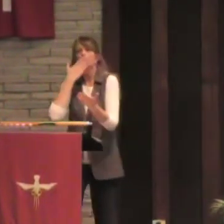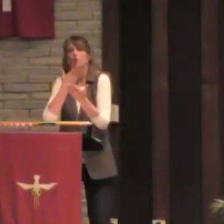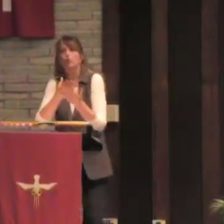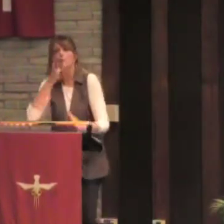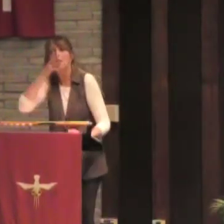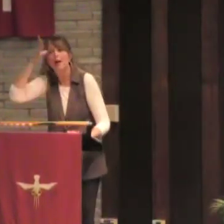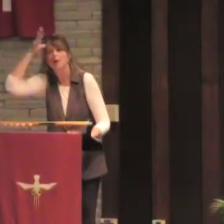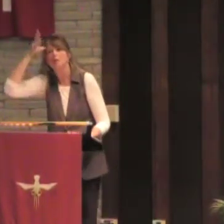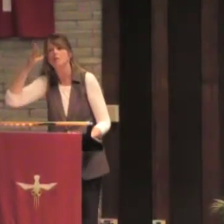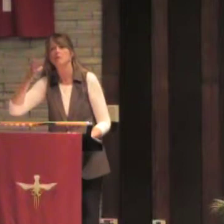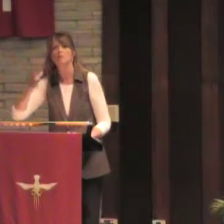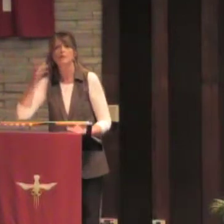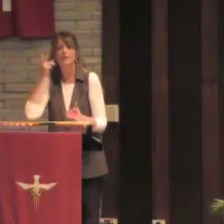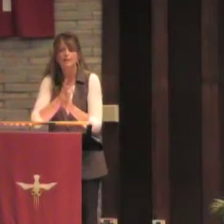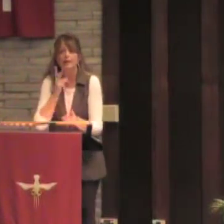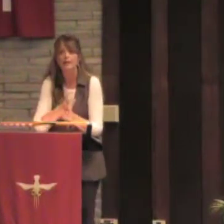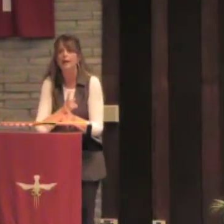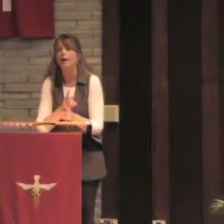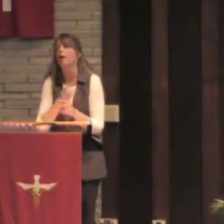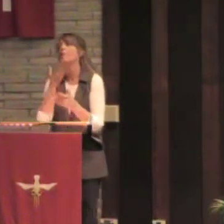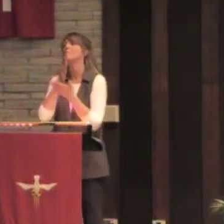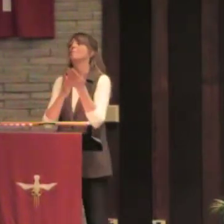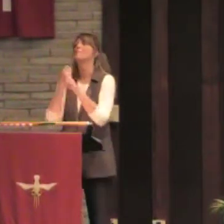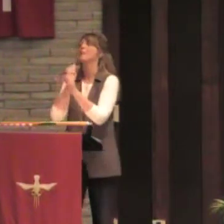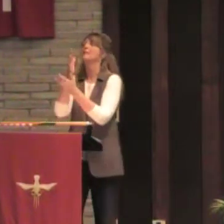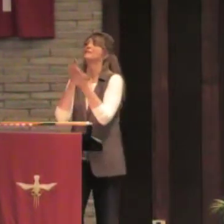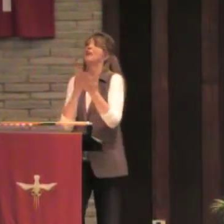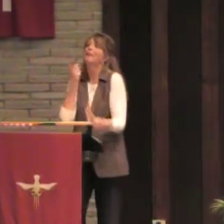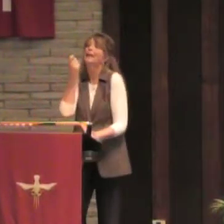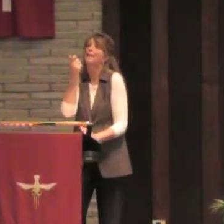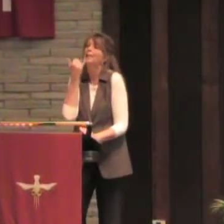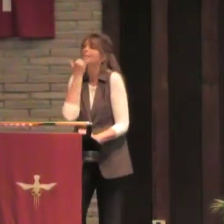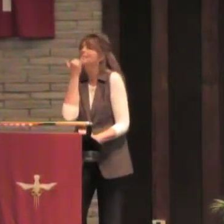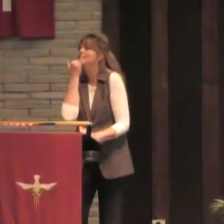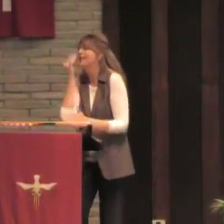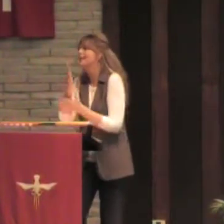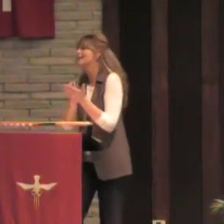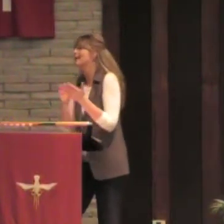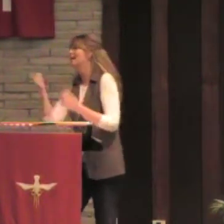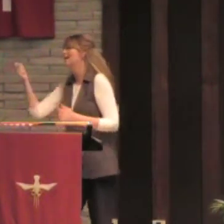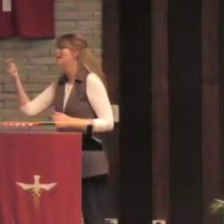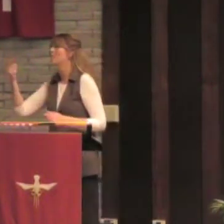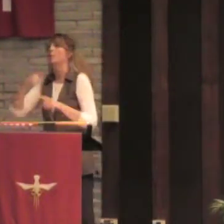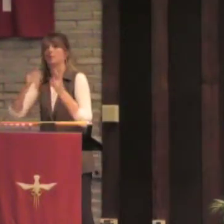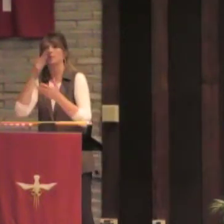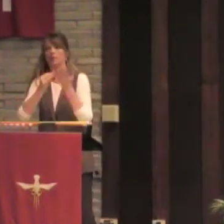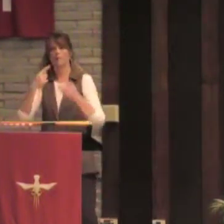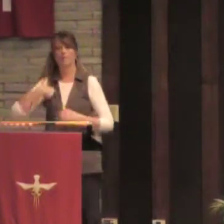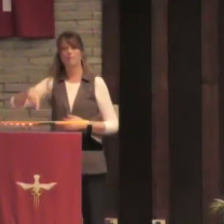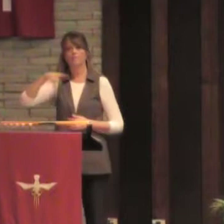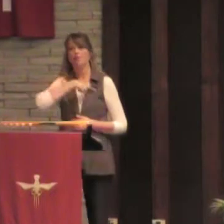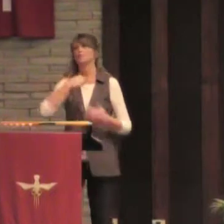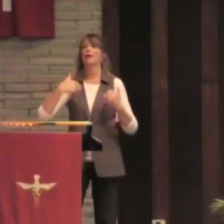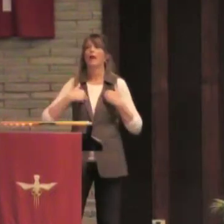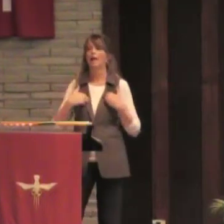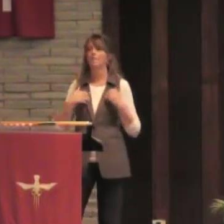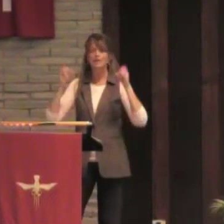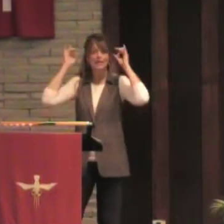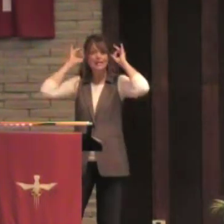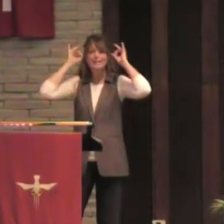to hold on to it. Some of us have good parents, they take care of us, and maybe they make a few little errors along the way. But some